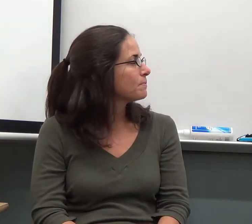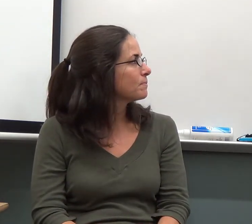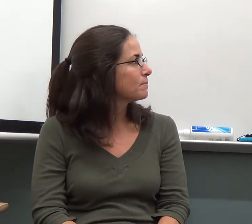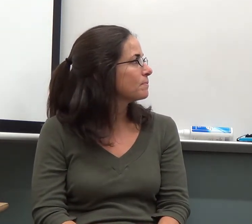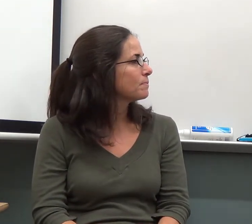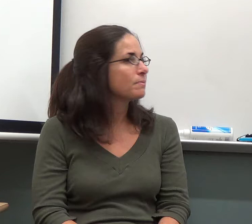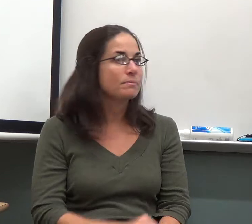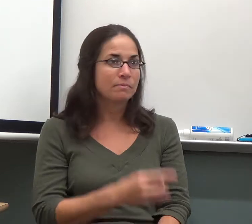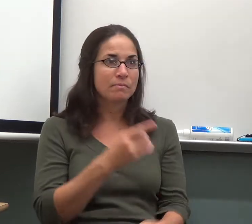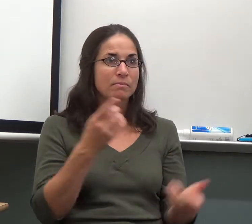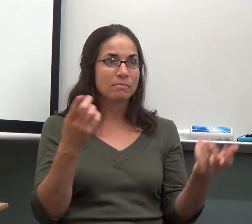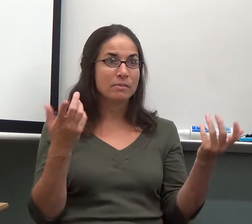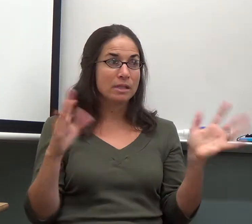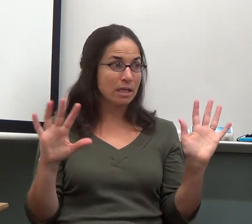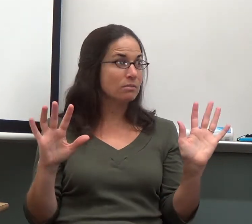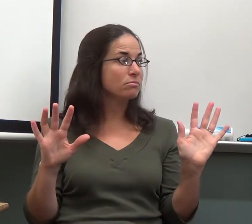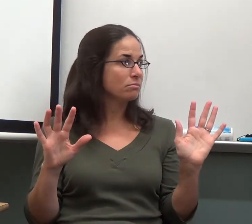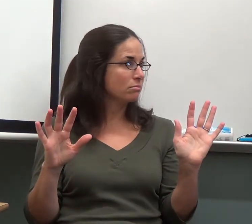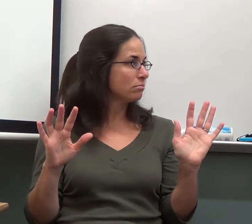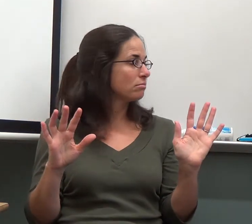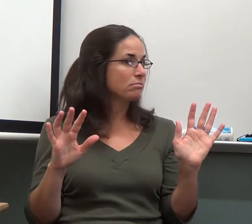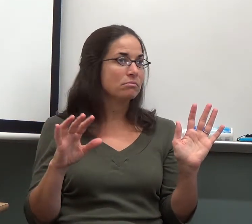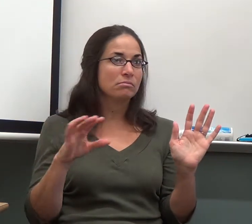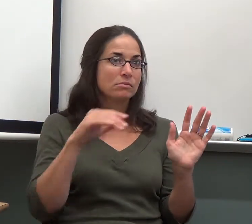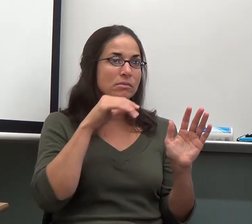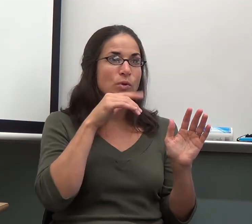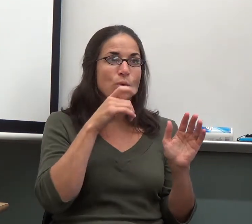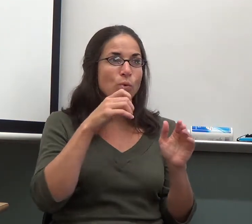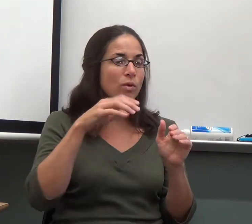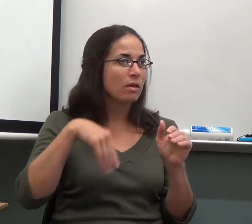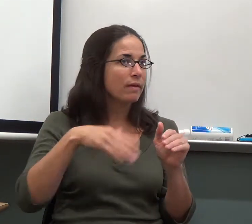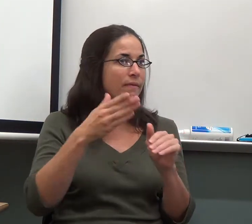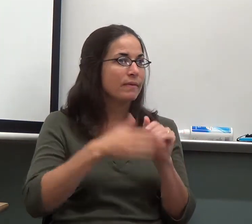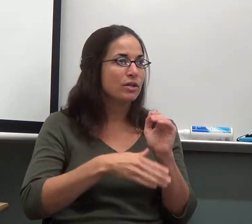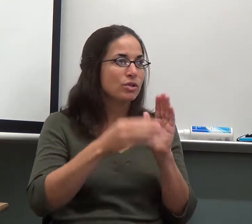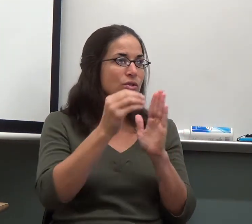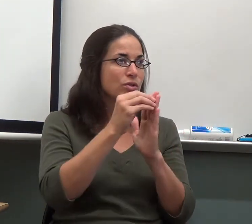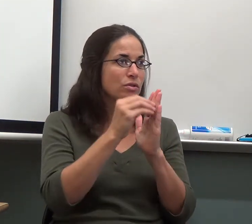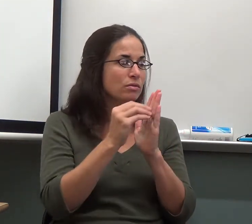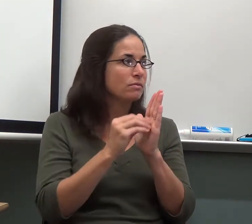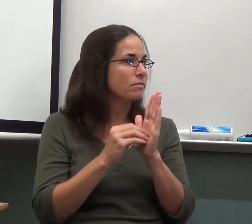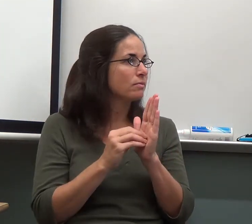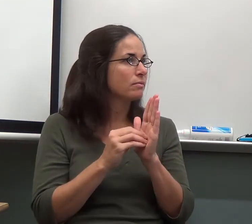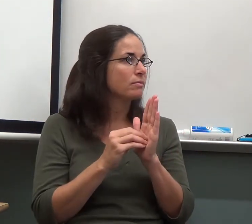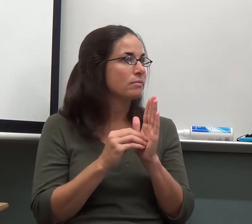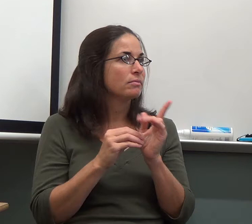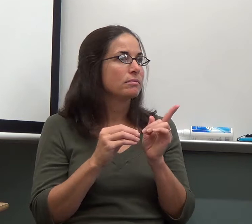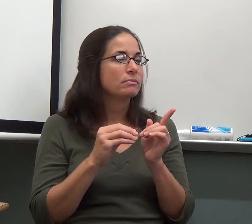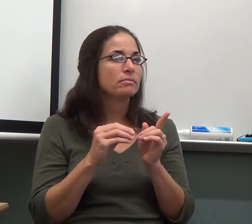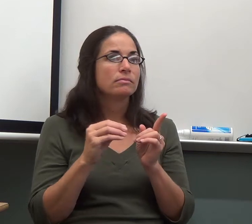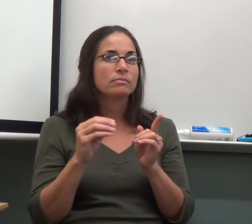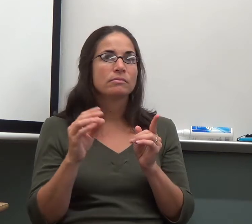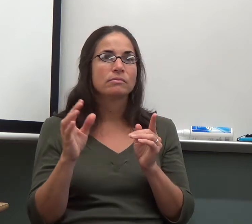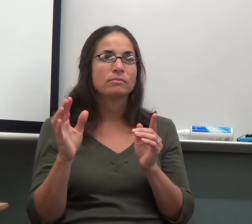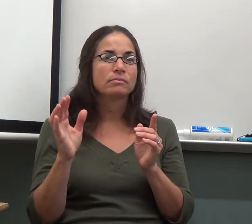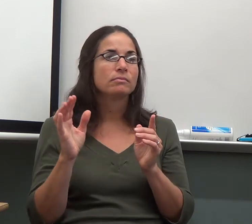Does everyone have this, or do you need a moment more to write this down? Raise your hand if you need a minute to write it down further. One more person?